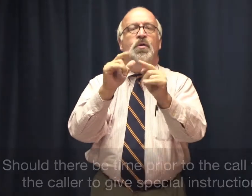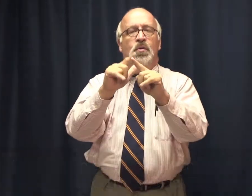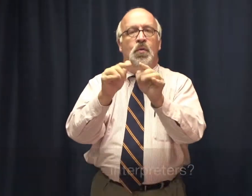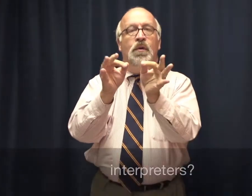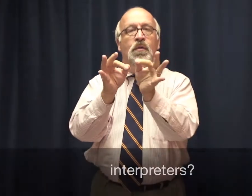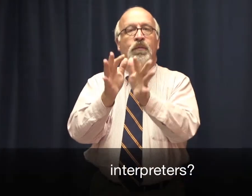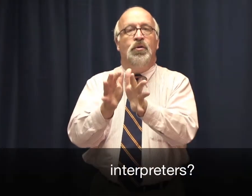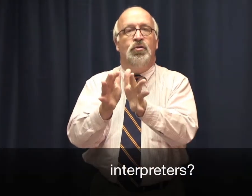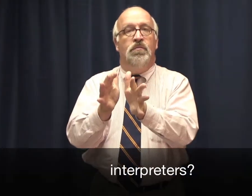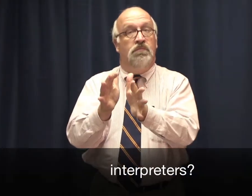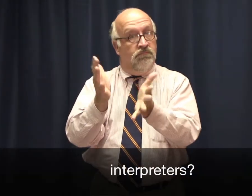to interpreters?